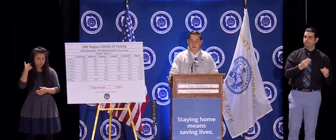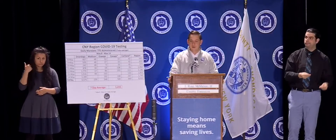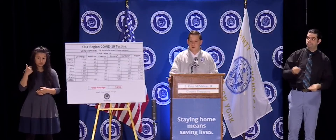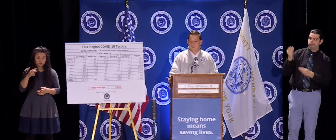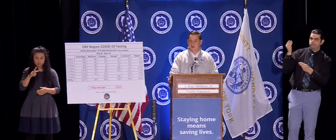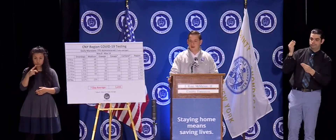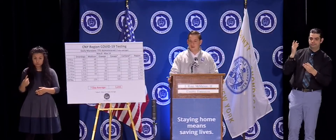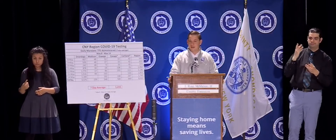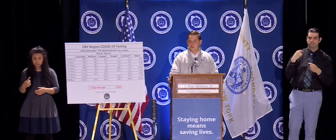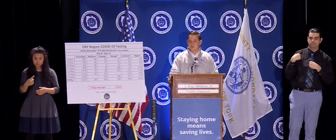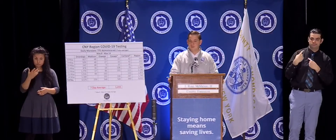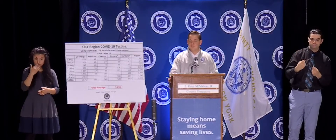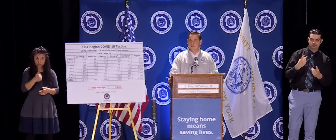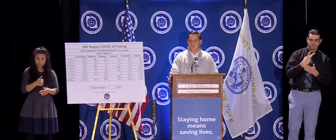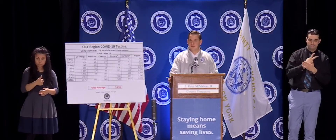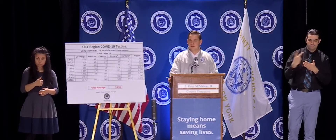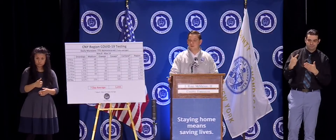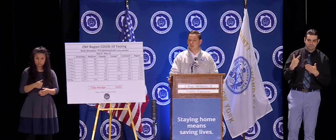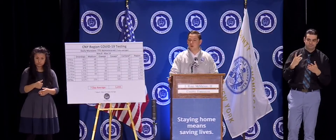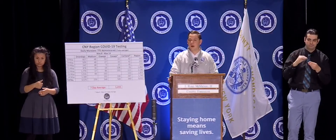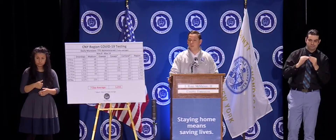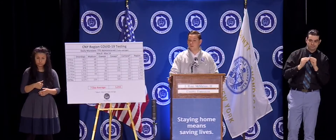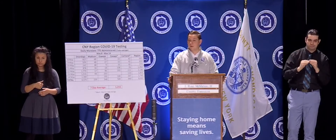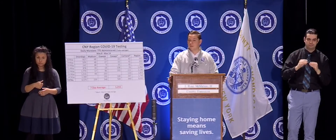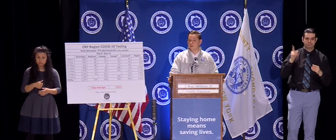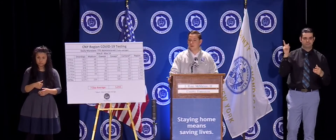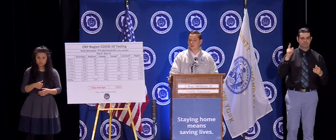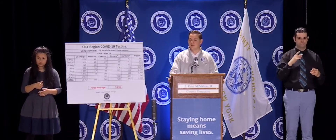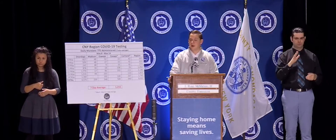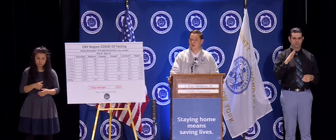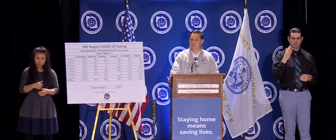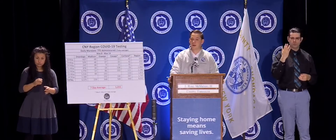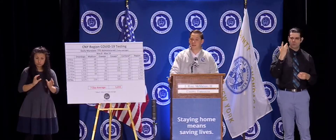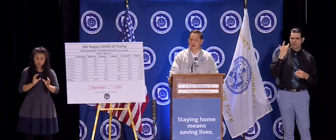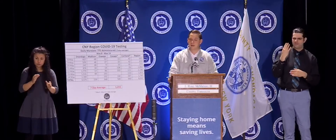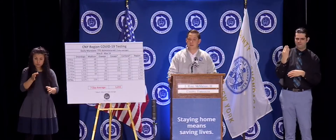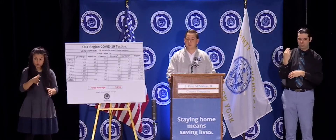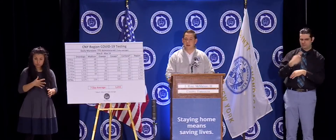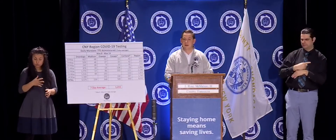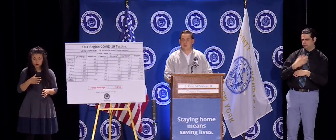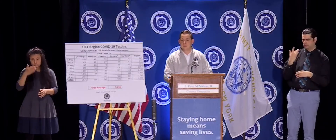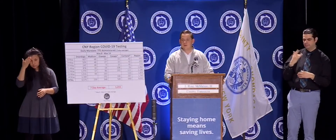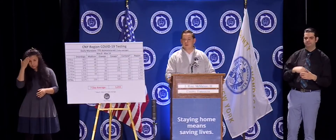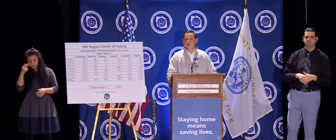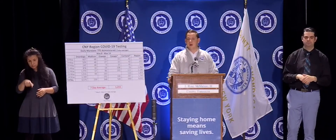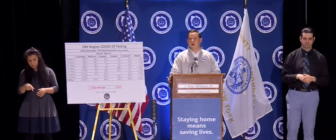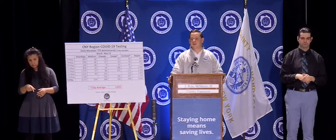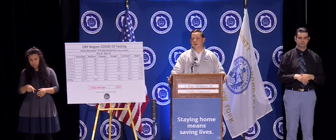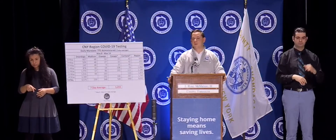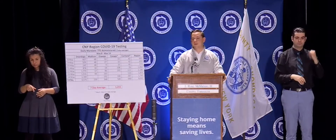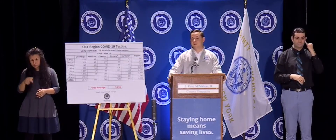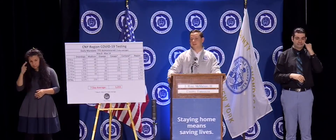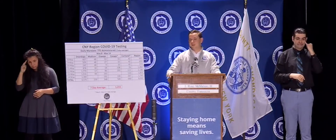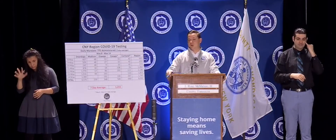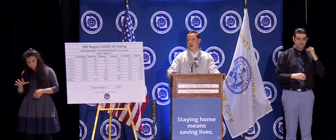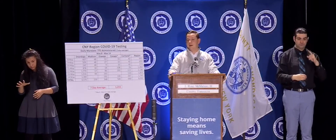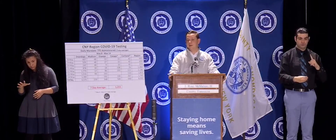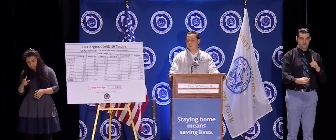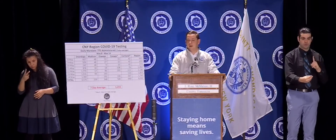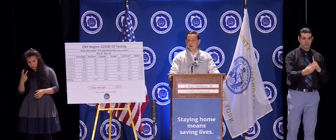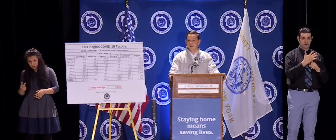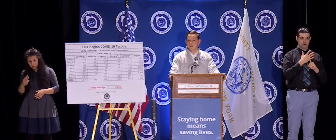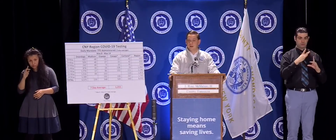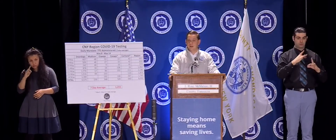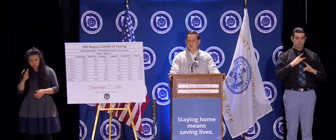takes 3 to 5 days for this to even show up if you get this virus many times, and then for our health department to see a